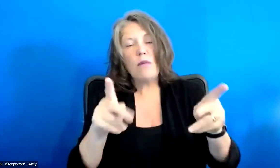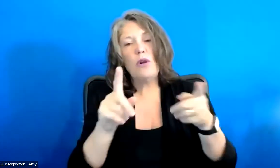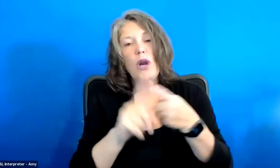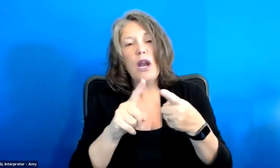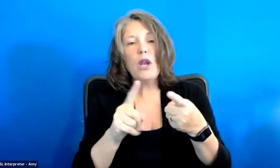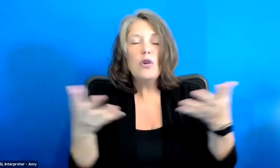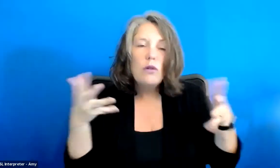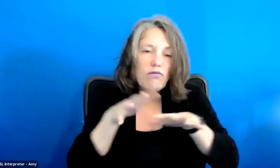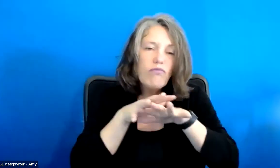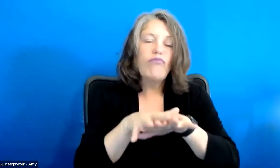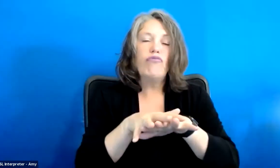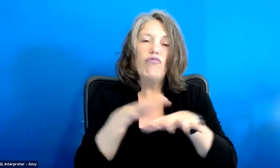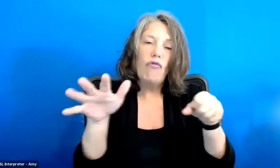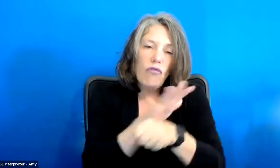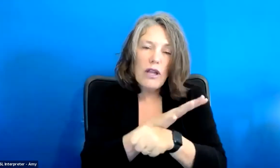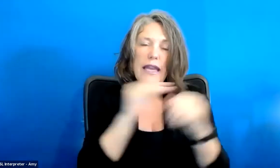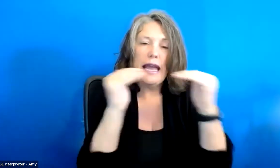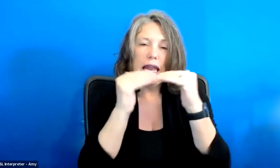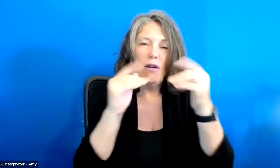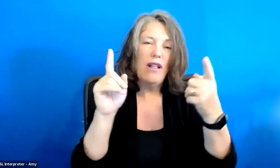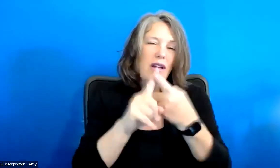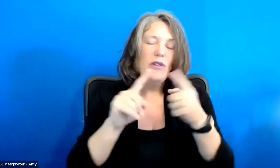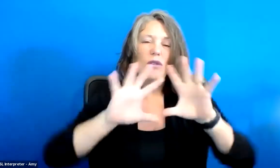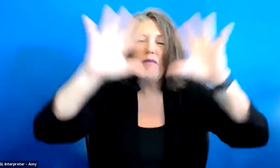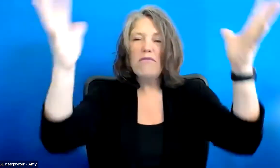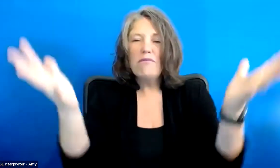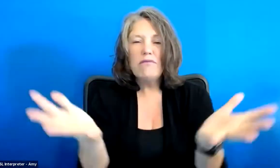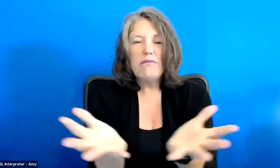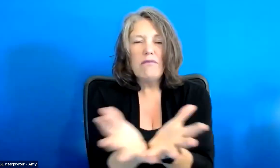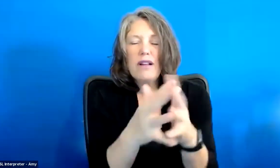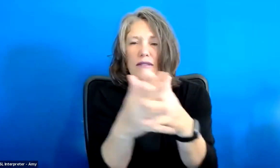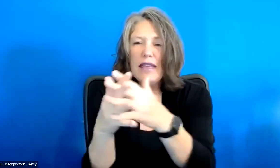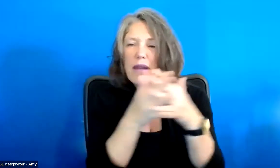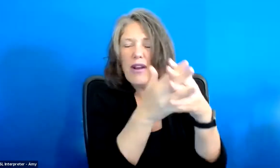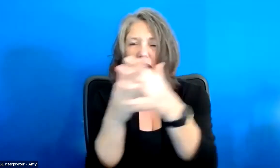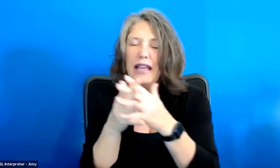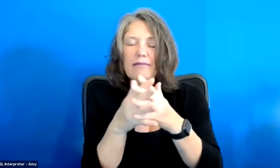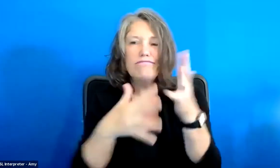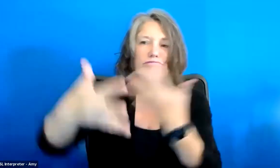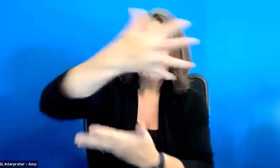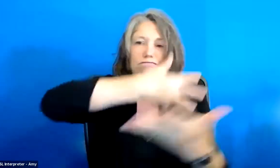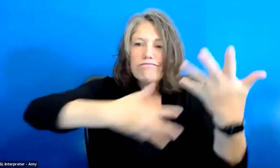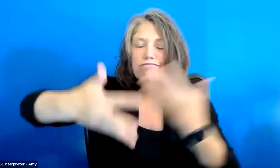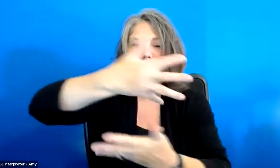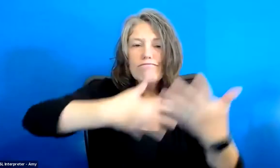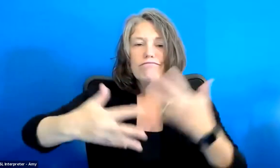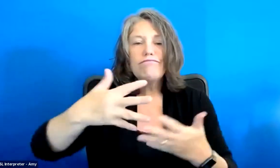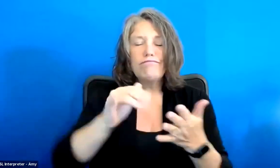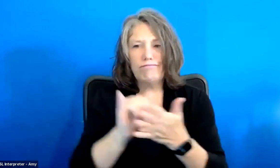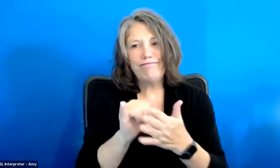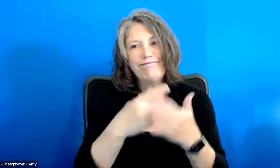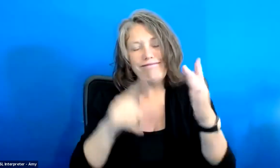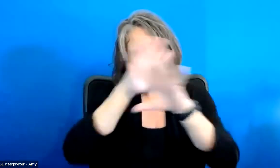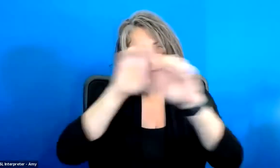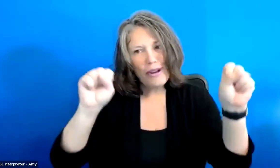blend fully and equally into the rich mosaic of the American mainstream. President George Bush at the